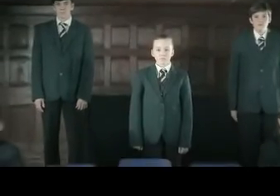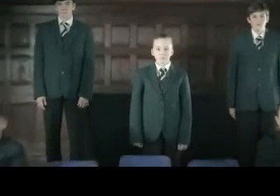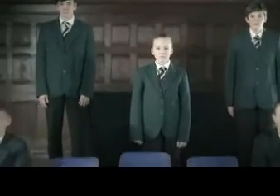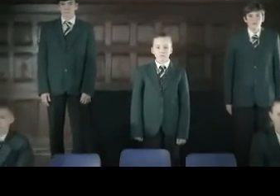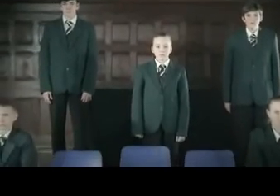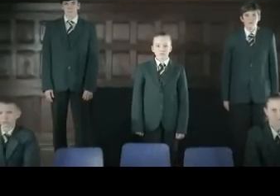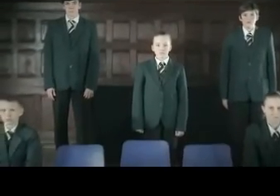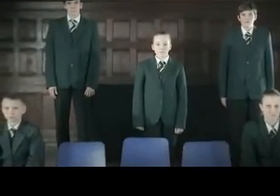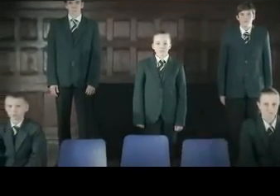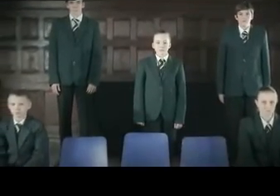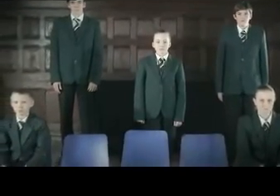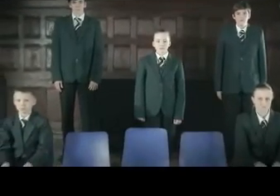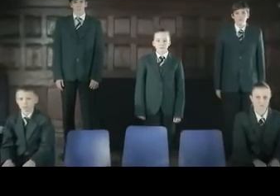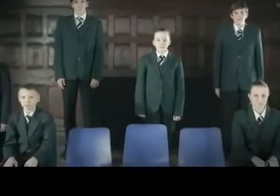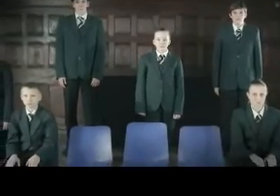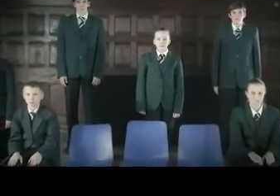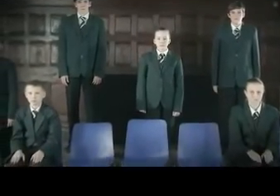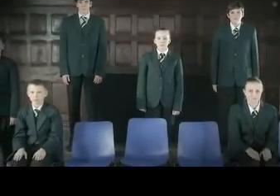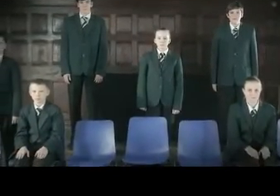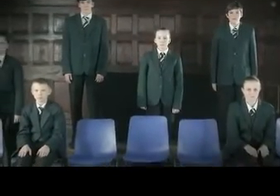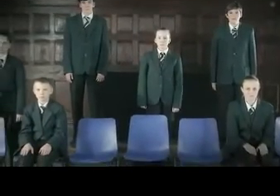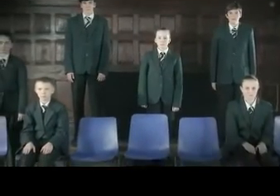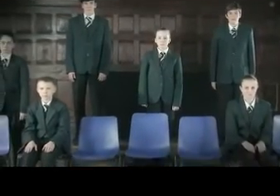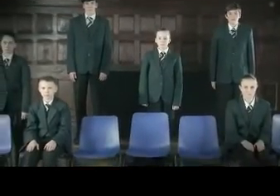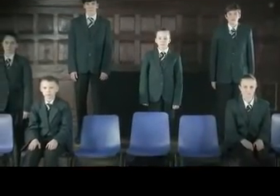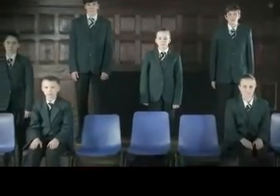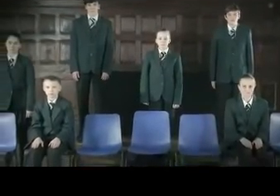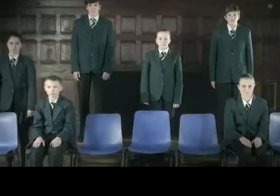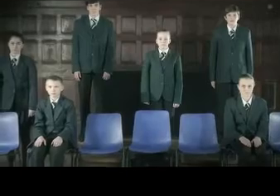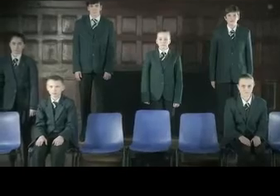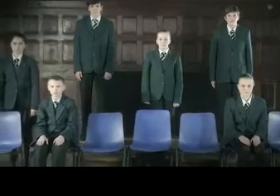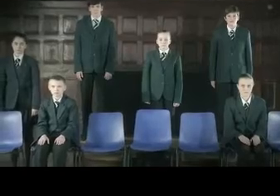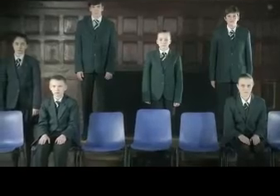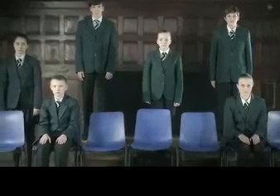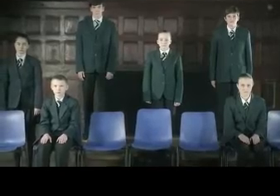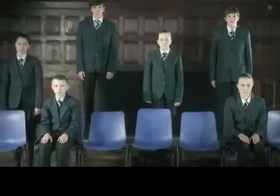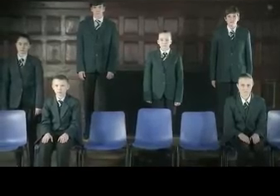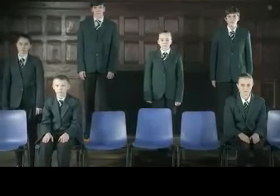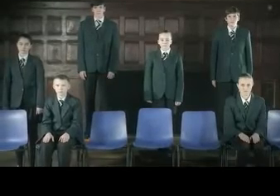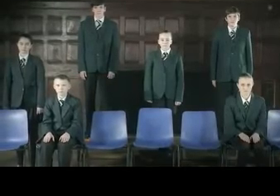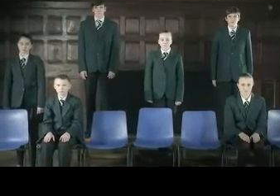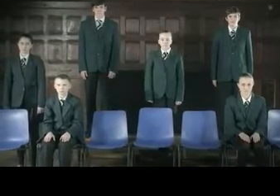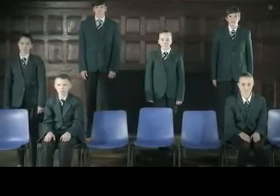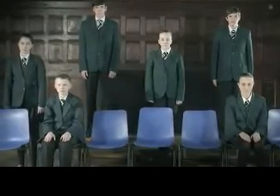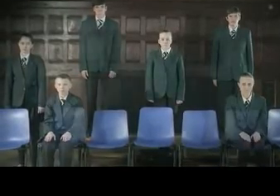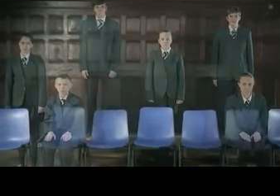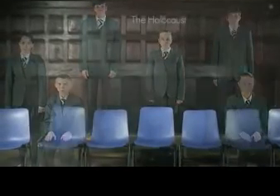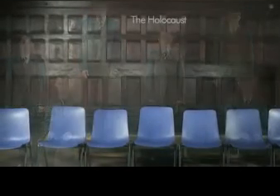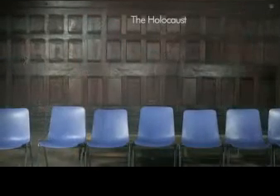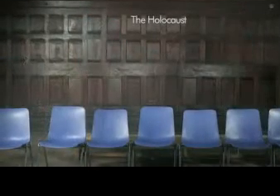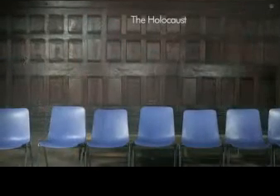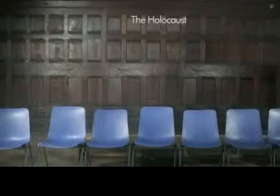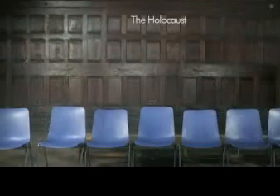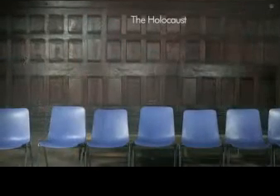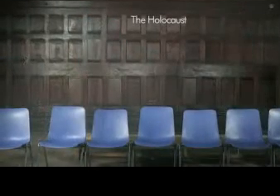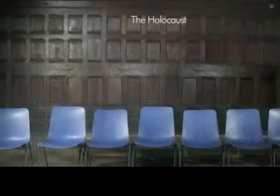Remember, the Holocaust and genocides destroy communities and millions of lives.